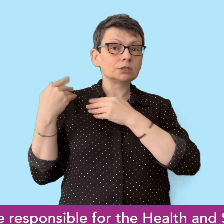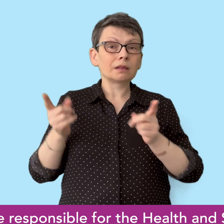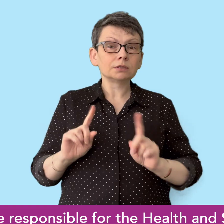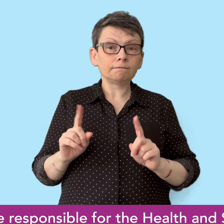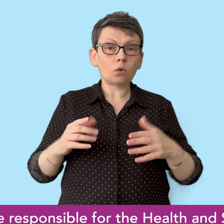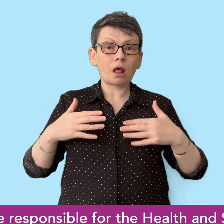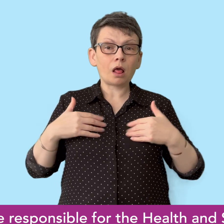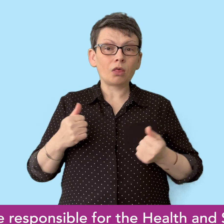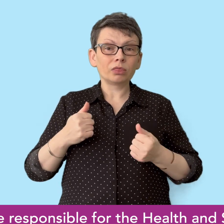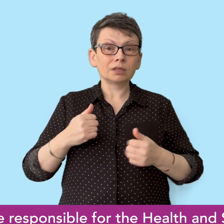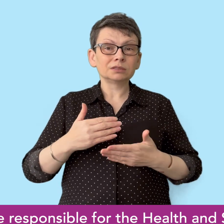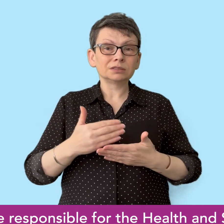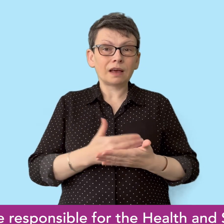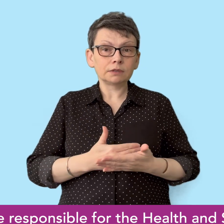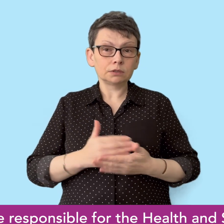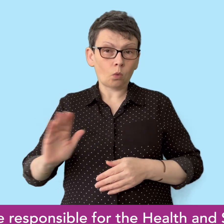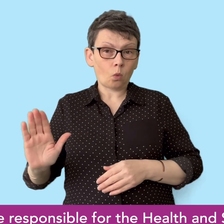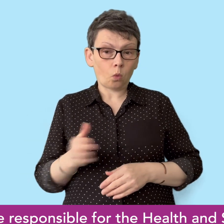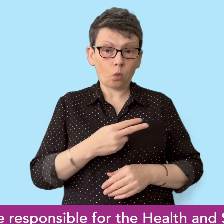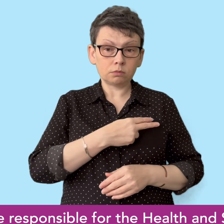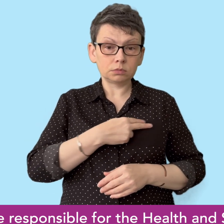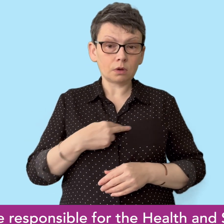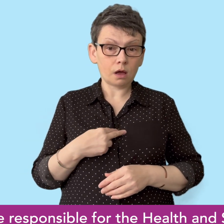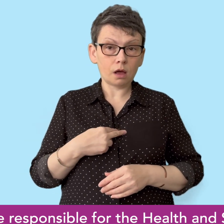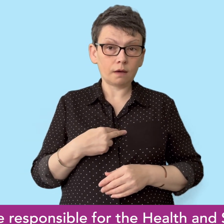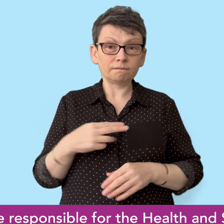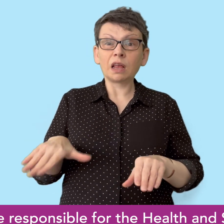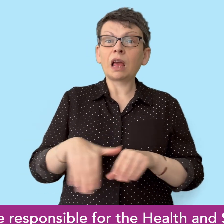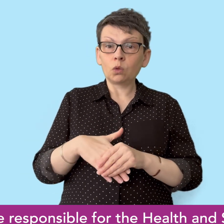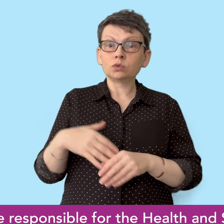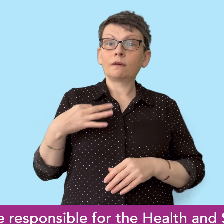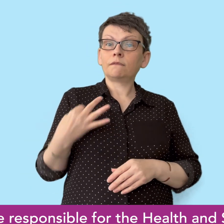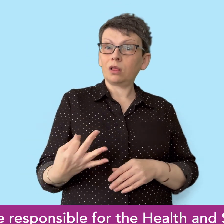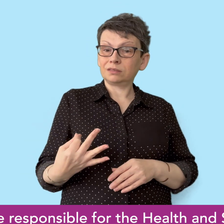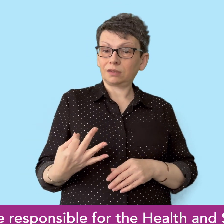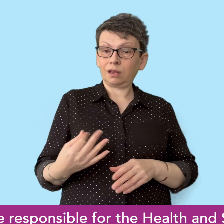Be responsible for the health and safety of all staff, including volunteers.